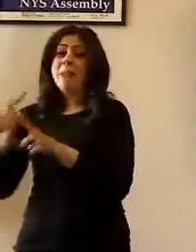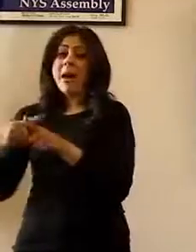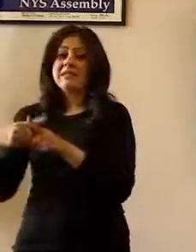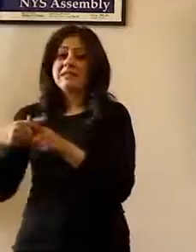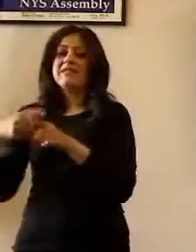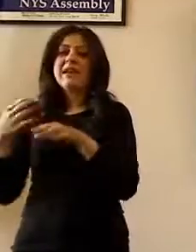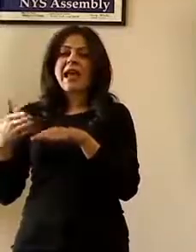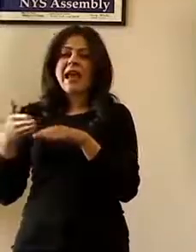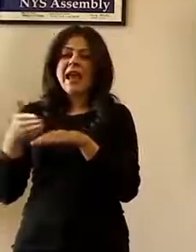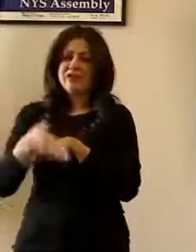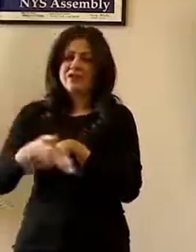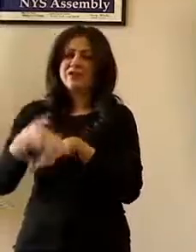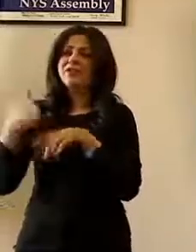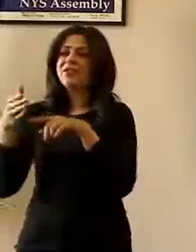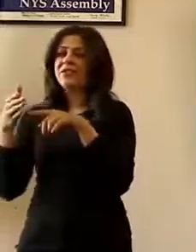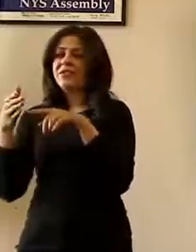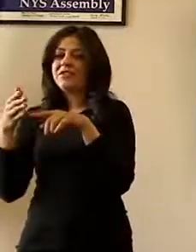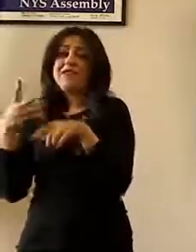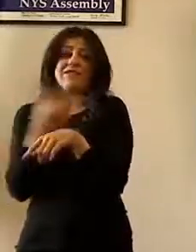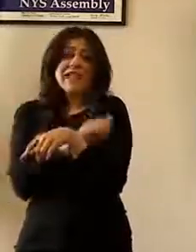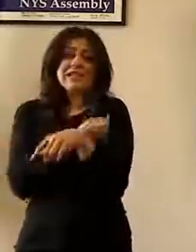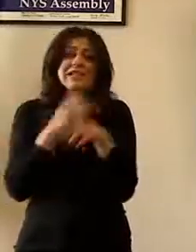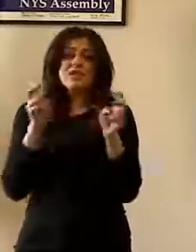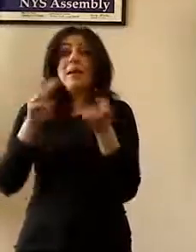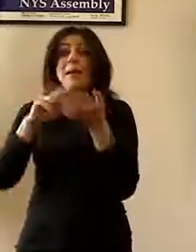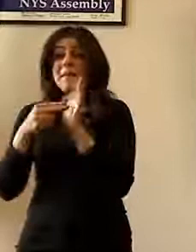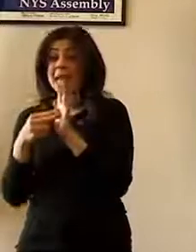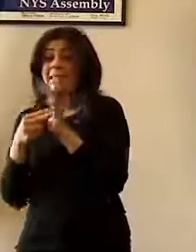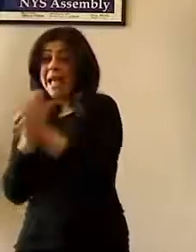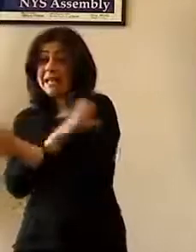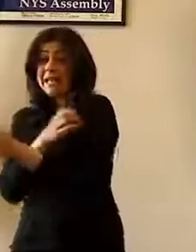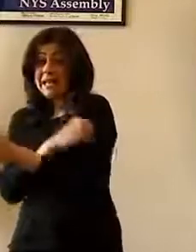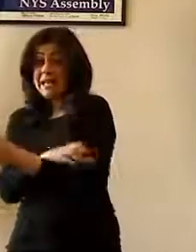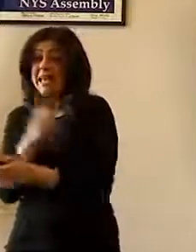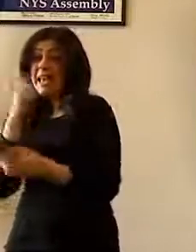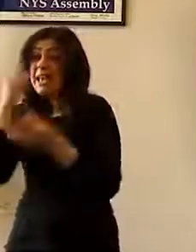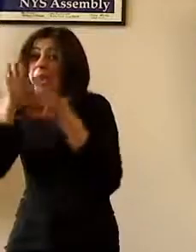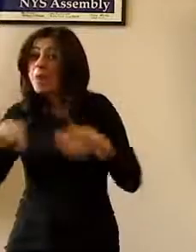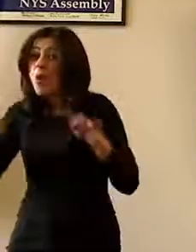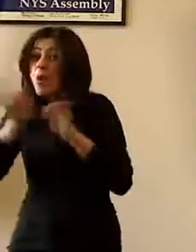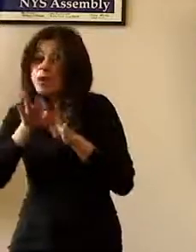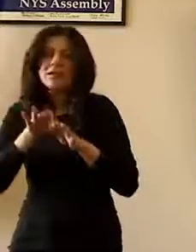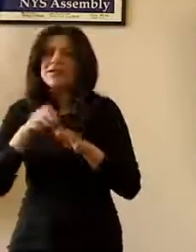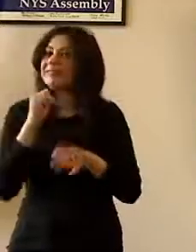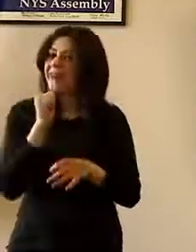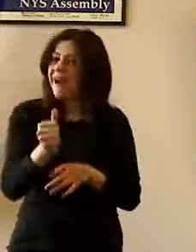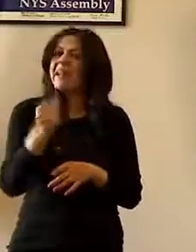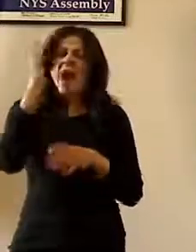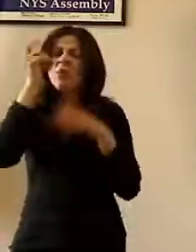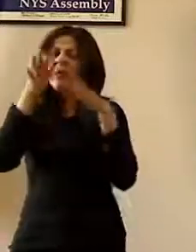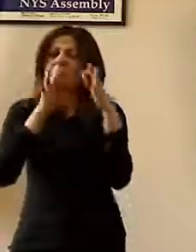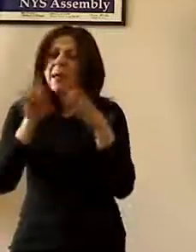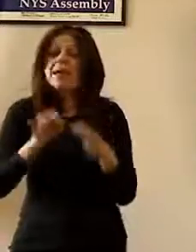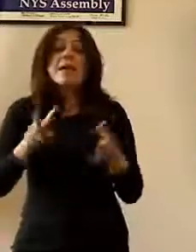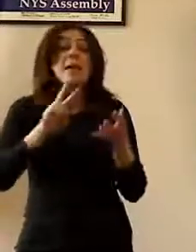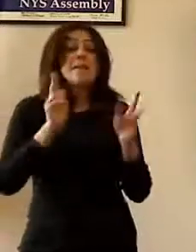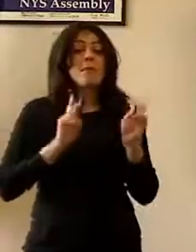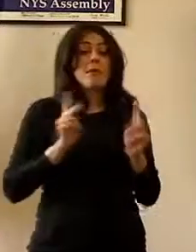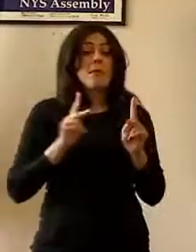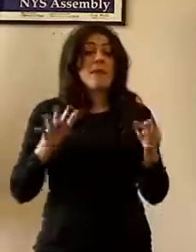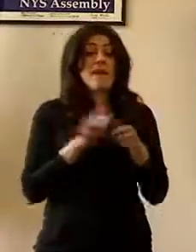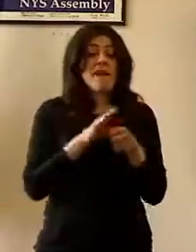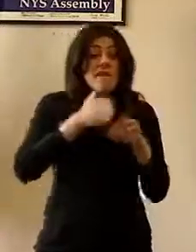clinically relevant, and I will explain. If someone is fully vaccinated, the assumption is that they